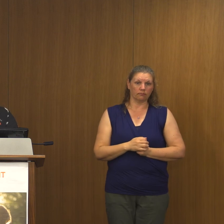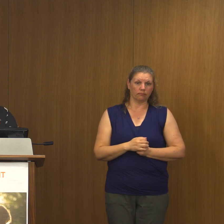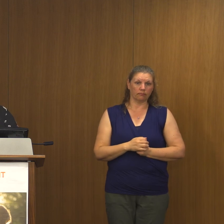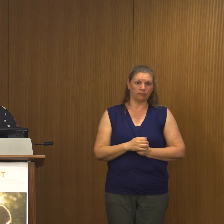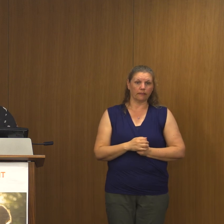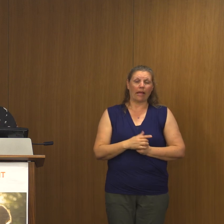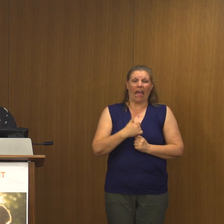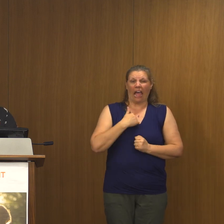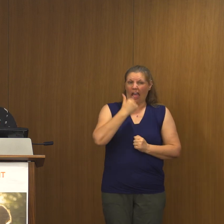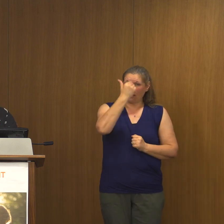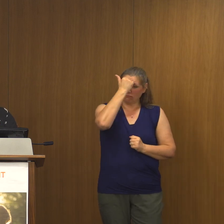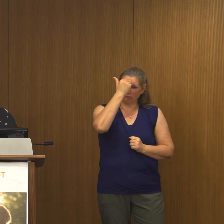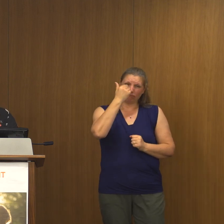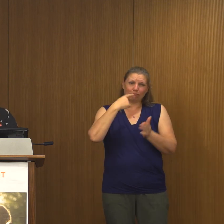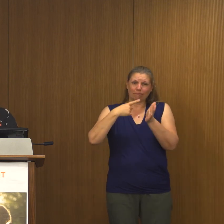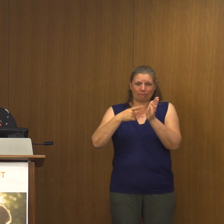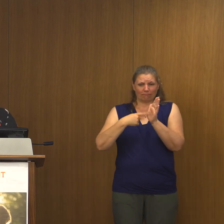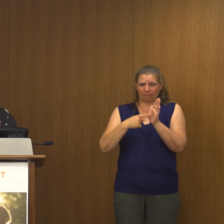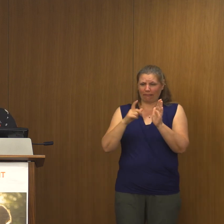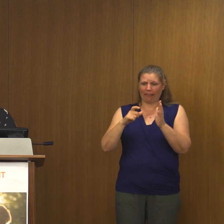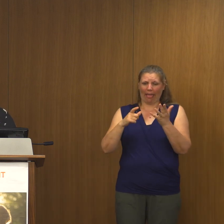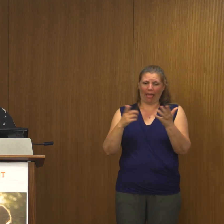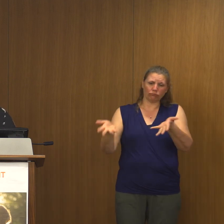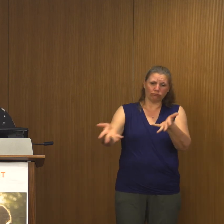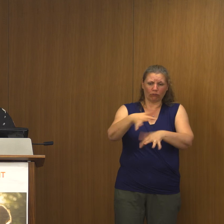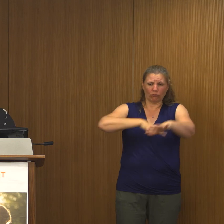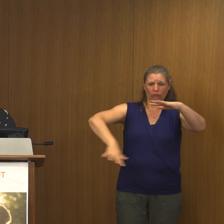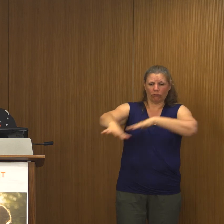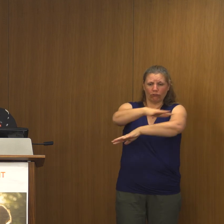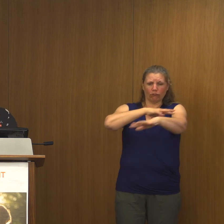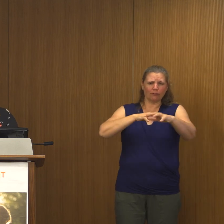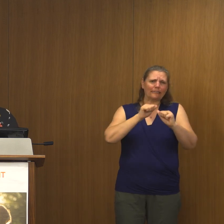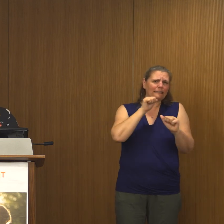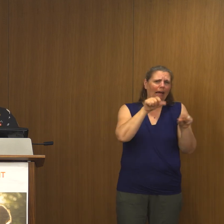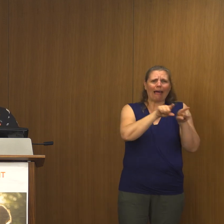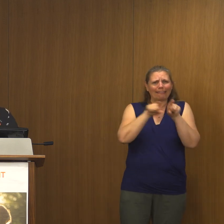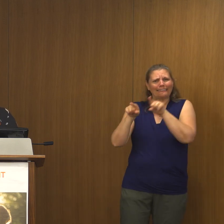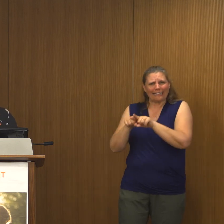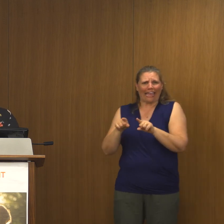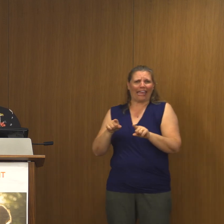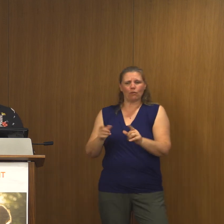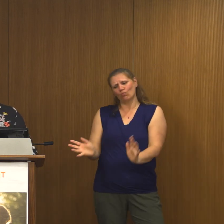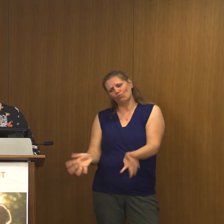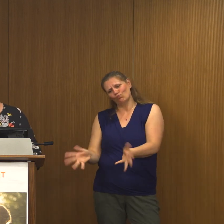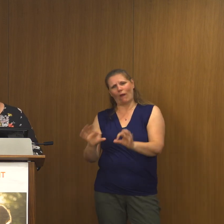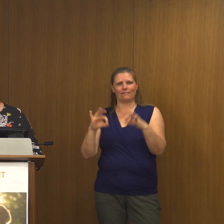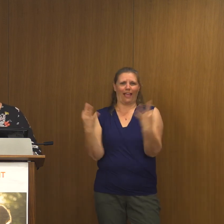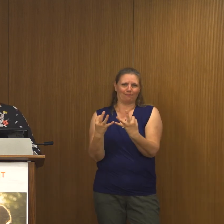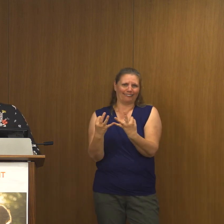always logistically accomplished with a level of intimacy and conversation equitable to a family barbecue, as much as I'd like to try one